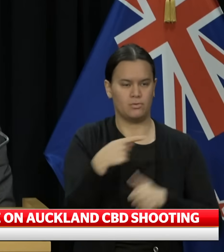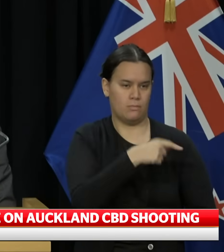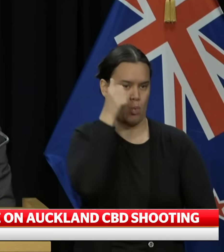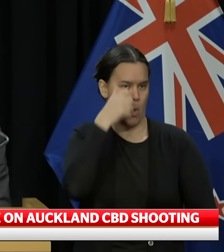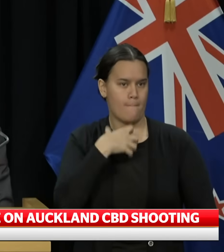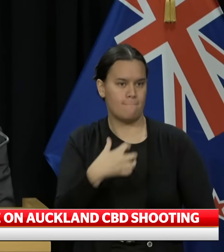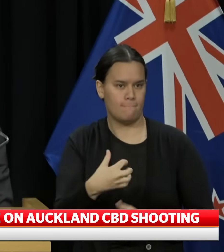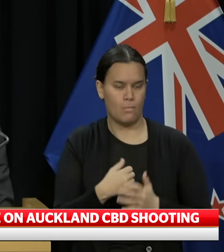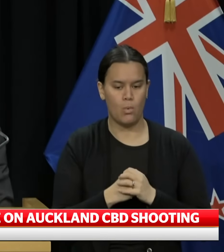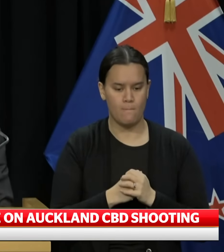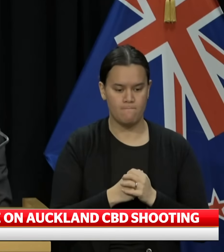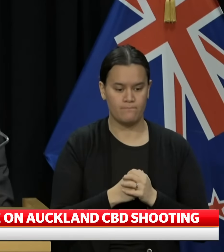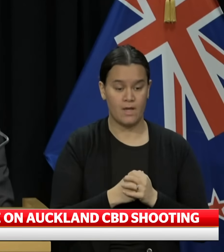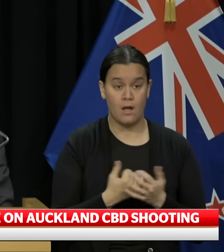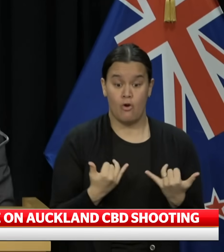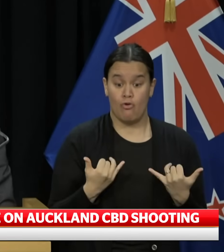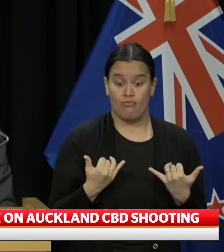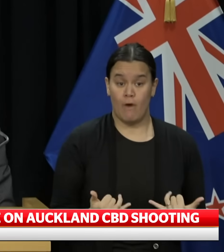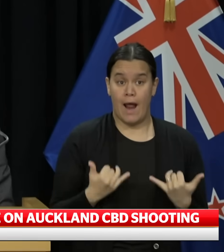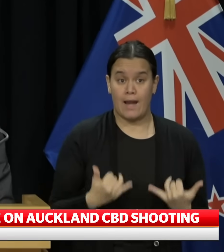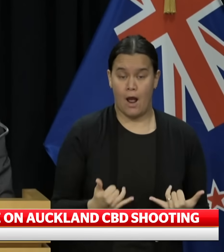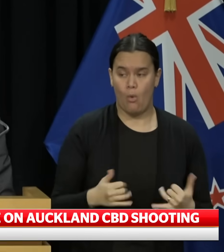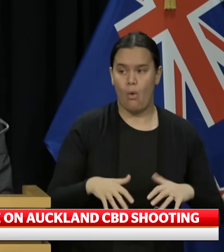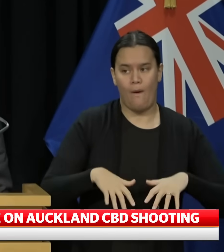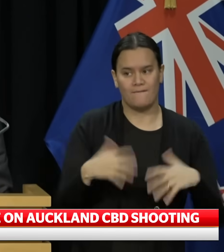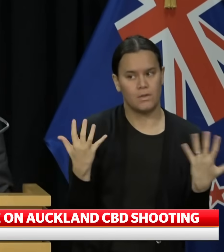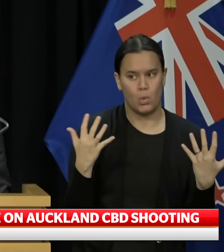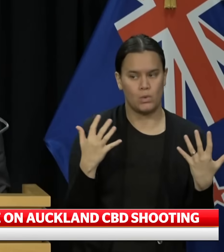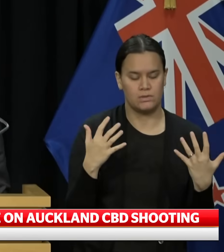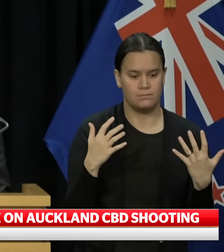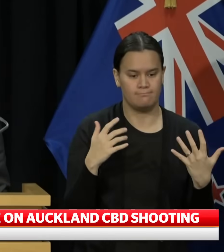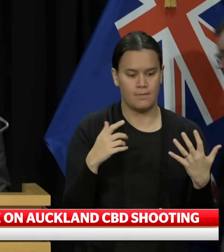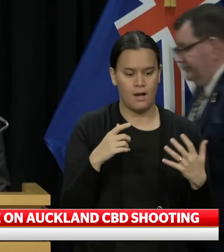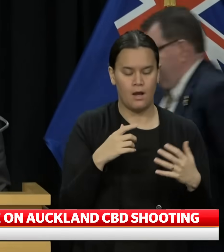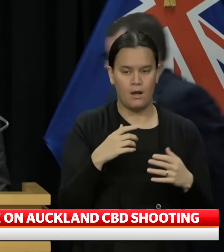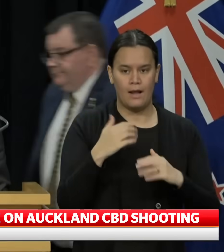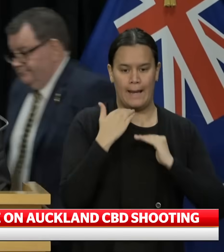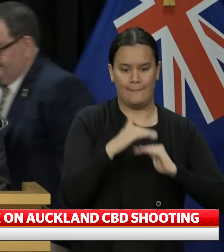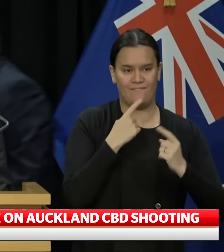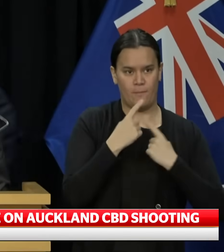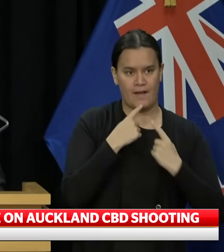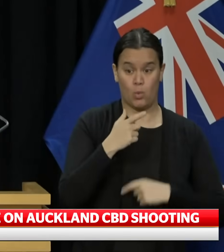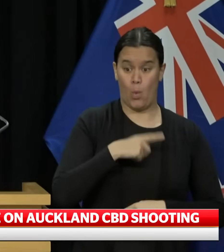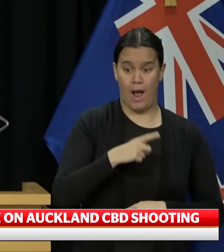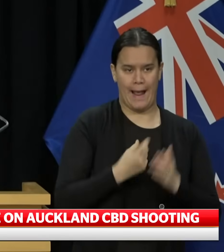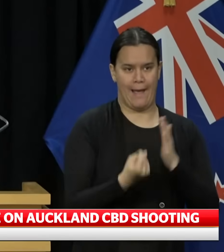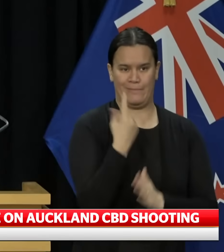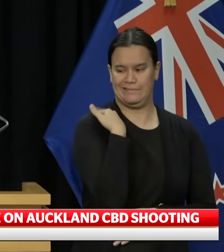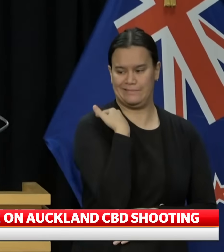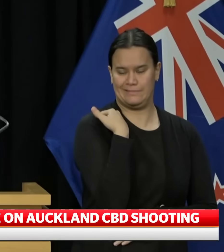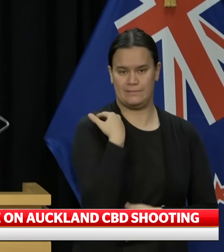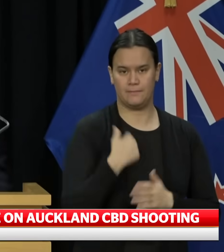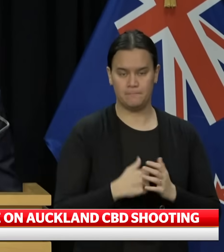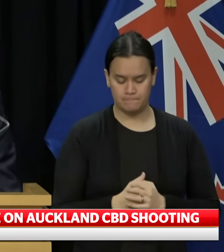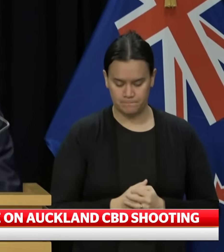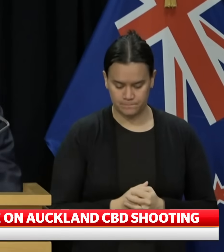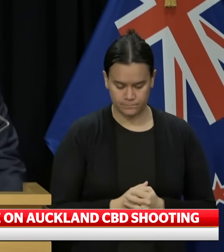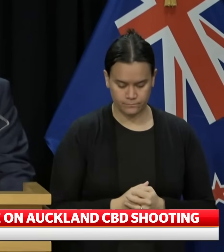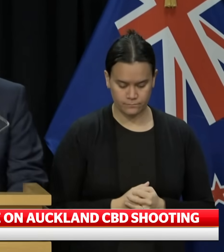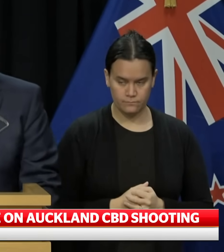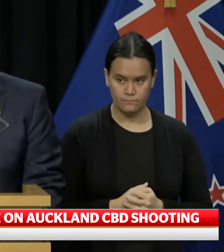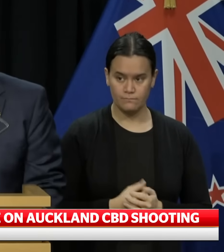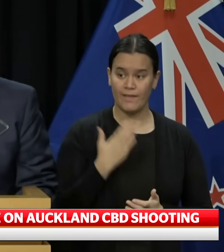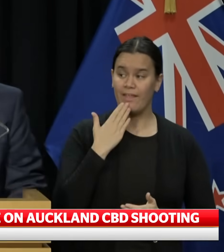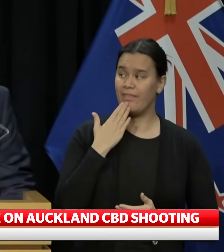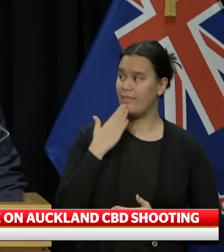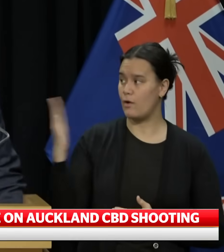that. I've not, at this point, it's obviously only a few hours old, I haven't had any communications from other world leaders. Yeah, thanks,